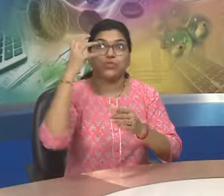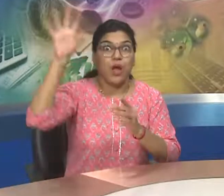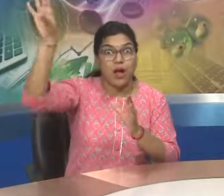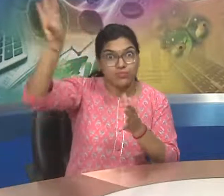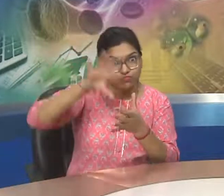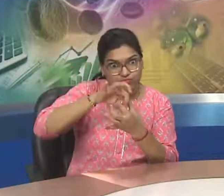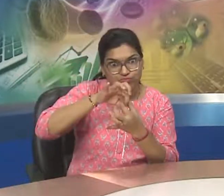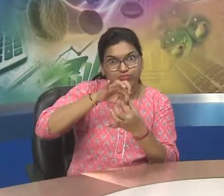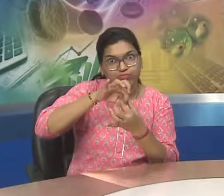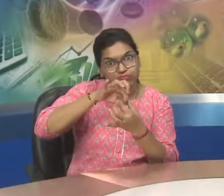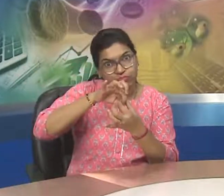Photosynthesis